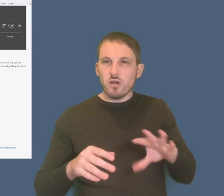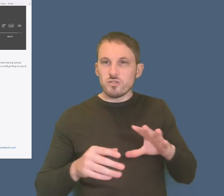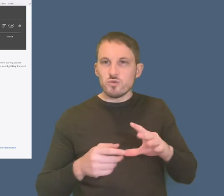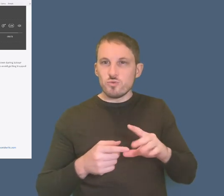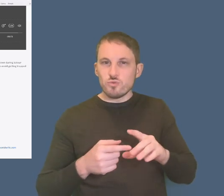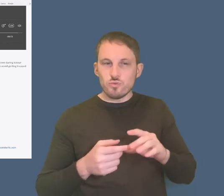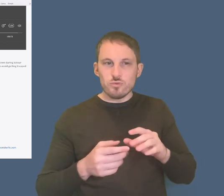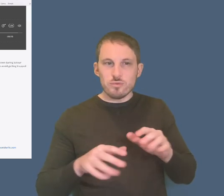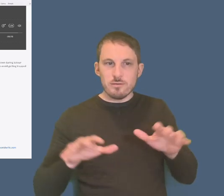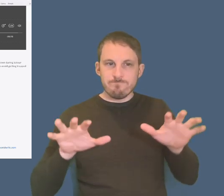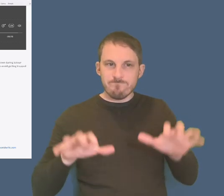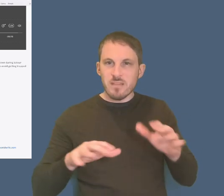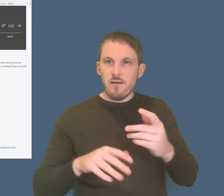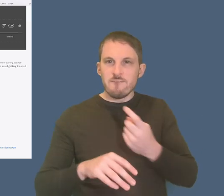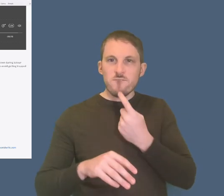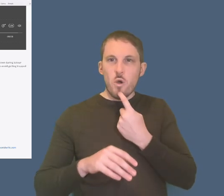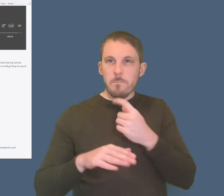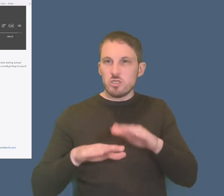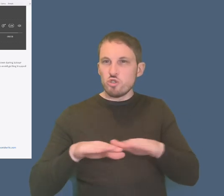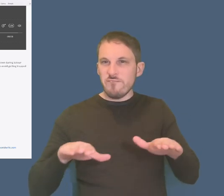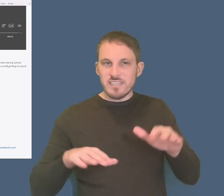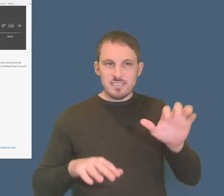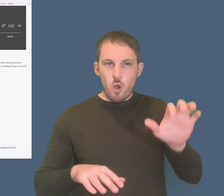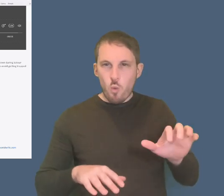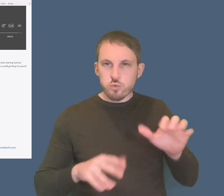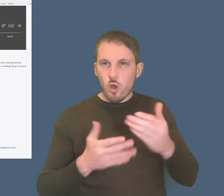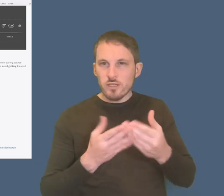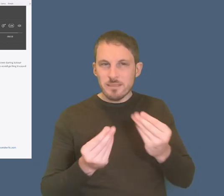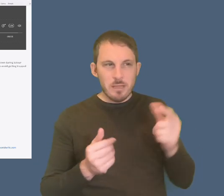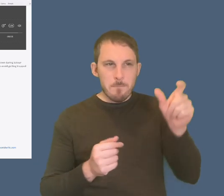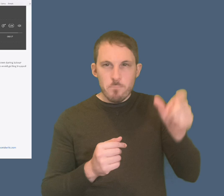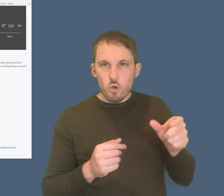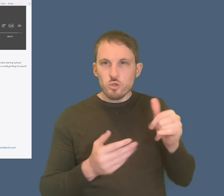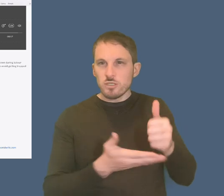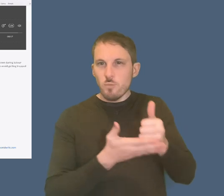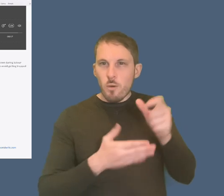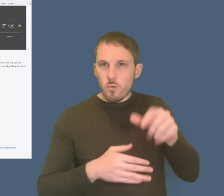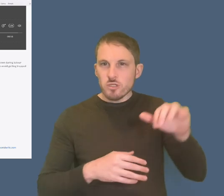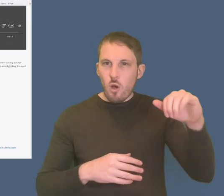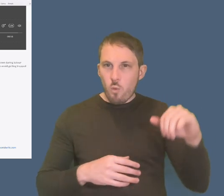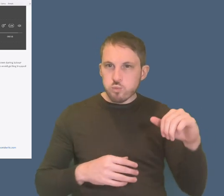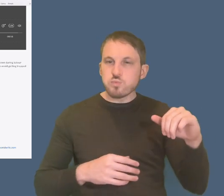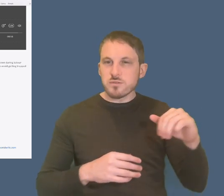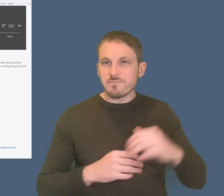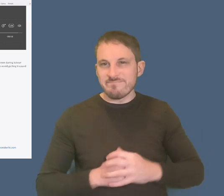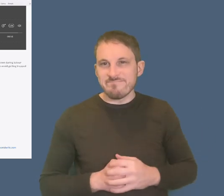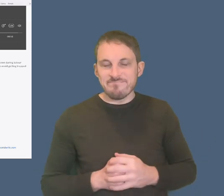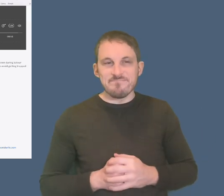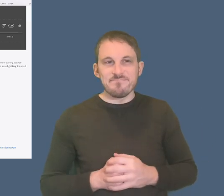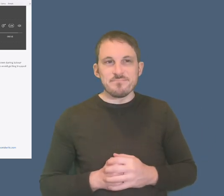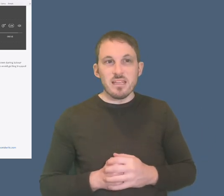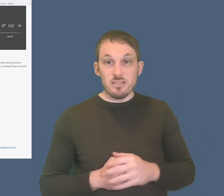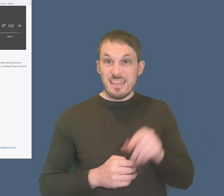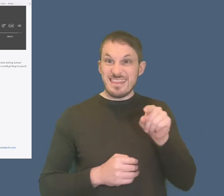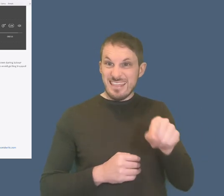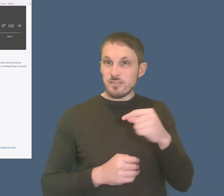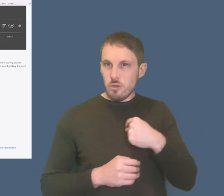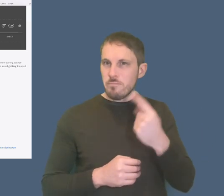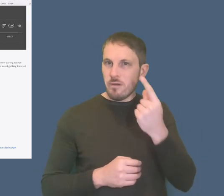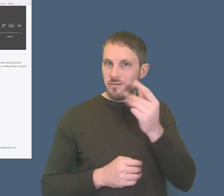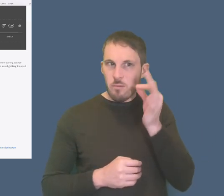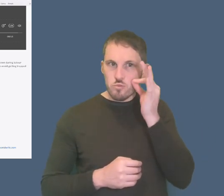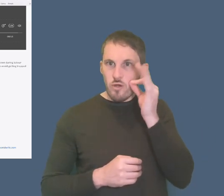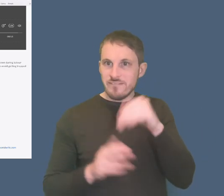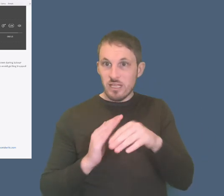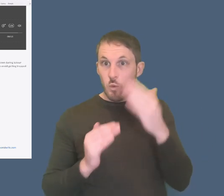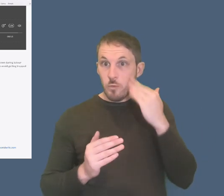firm surface, holding onto something, holding onto a person or a support person. And this is what I observed for the women in the